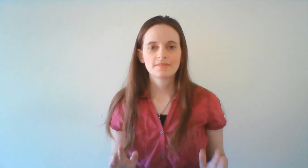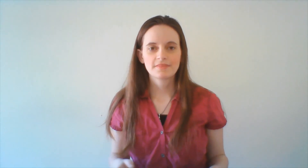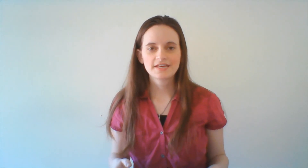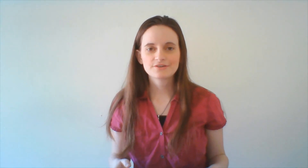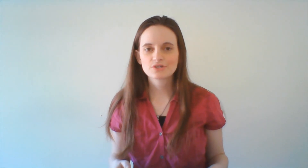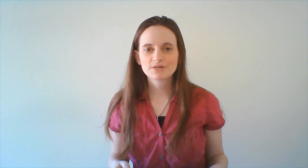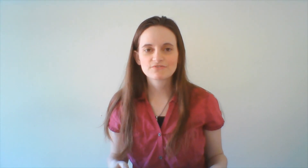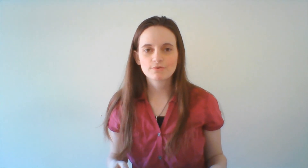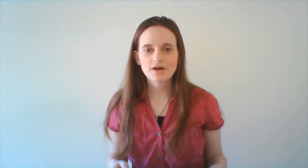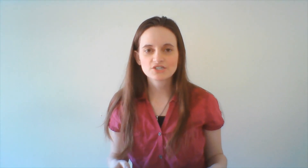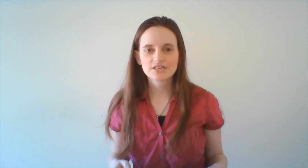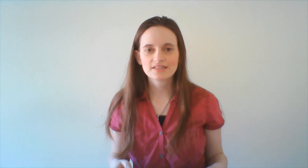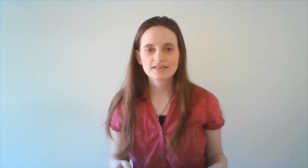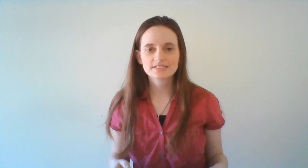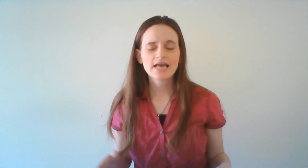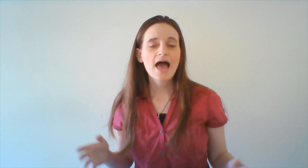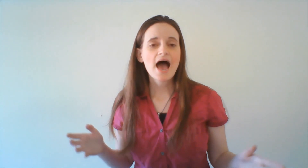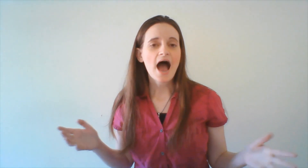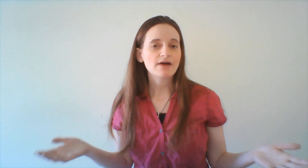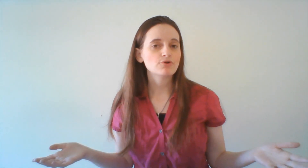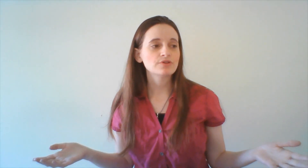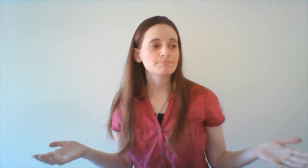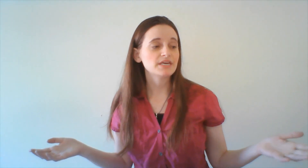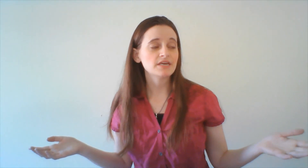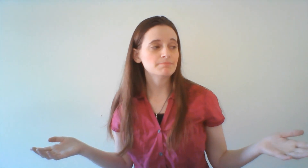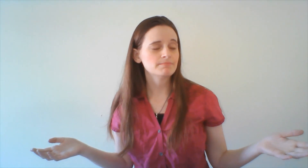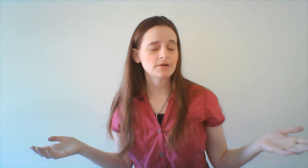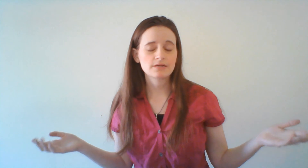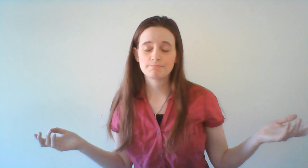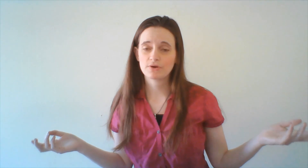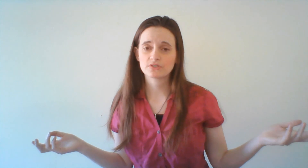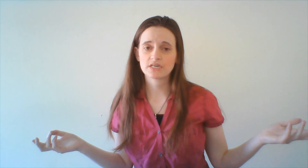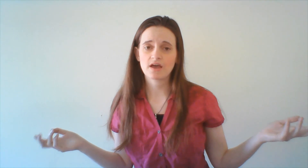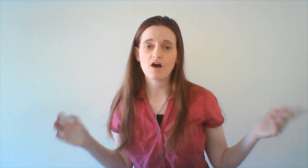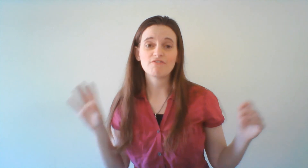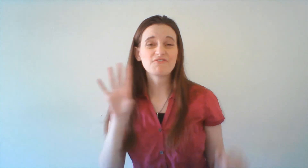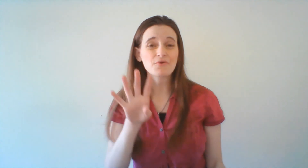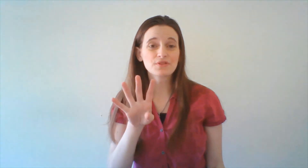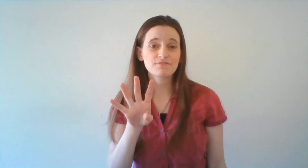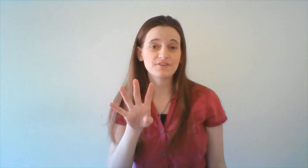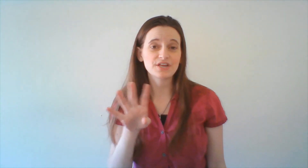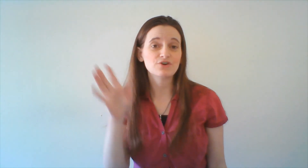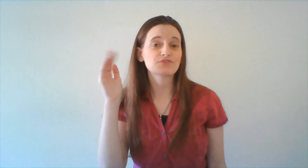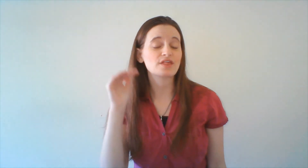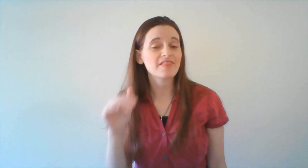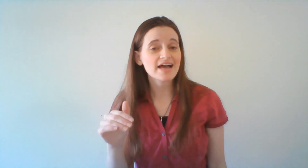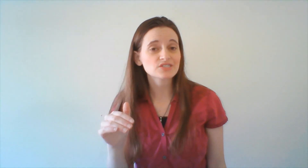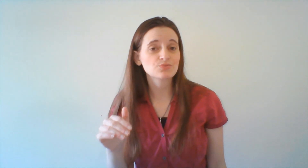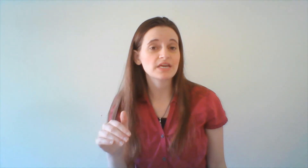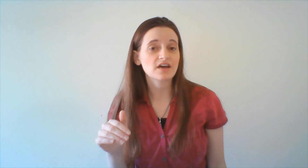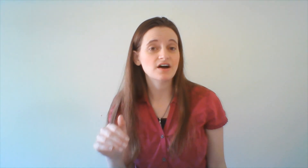Thank you so much for watching this. I will be posting a fourth video for the last week of